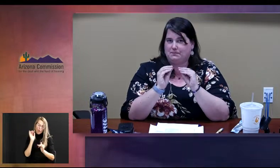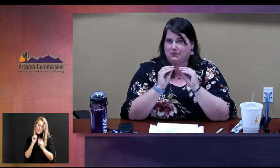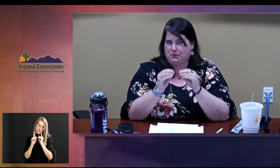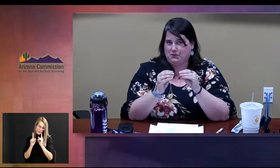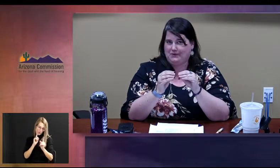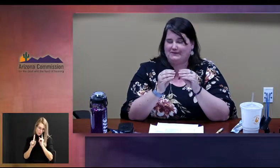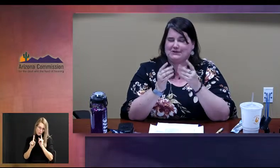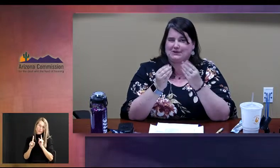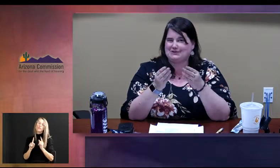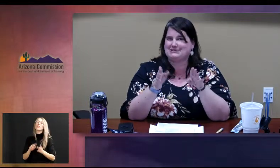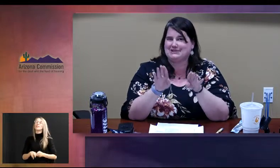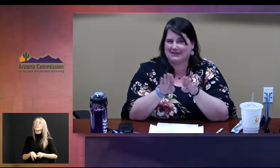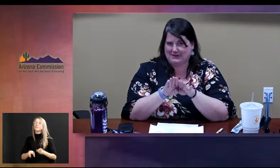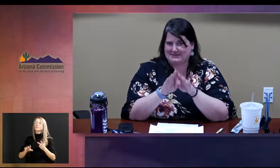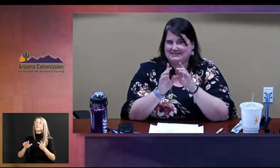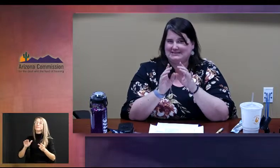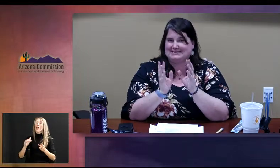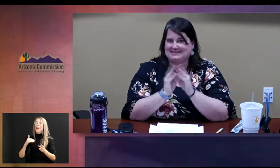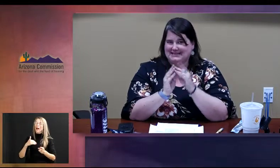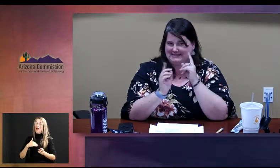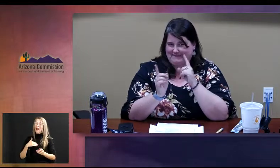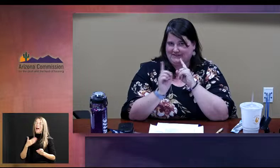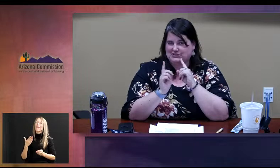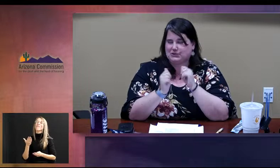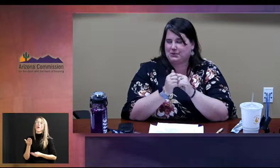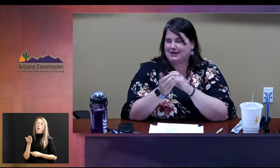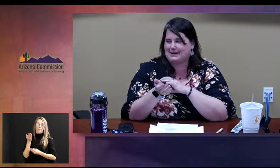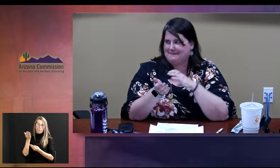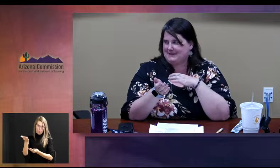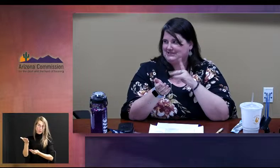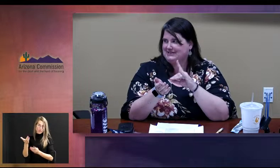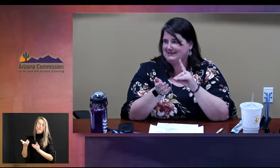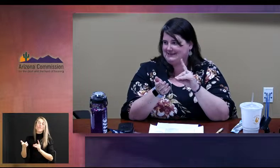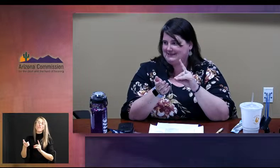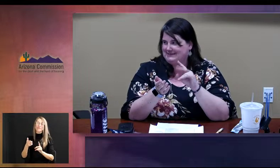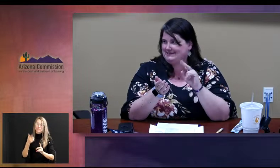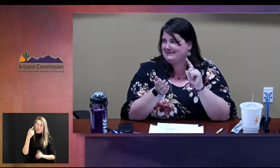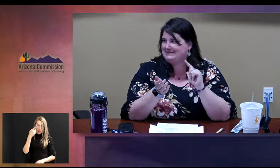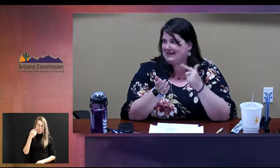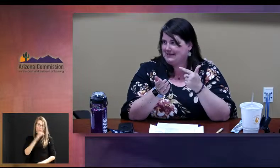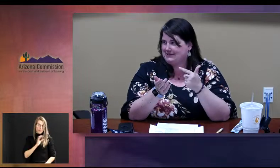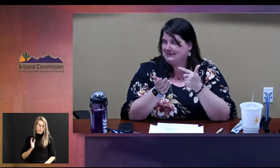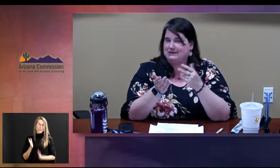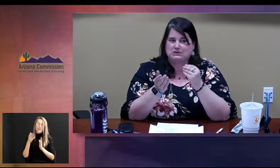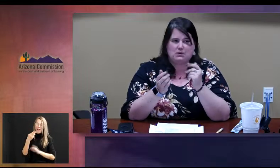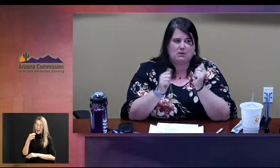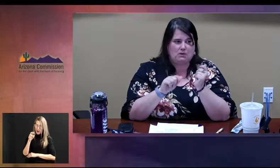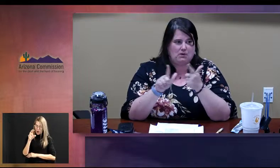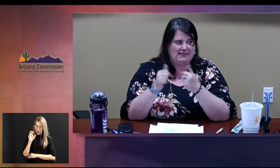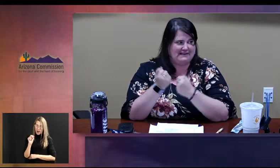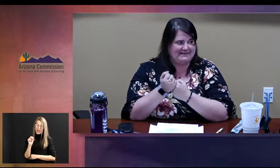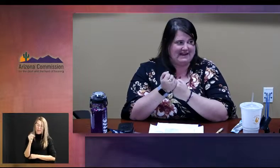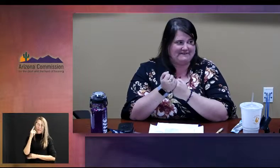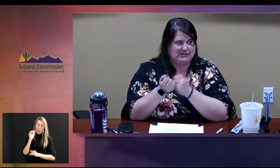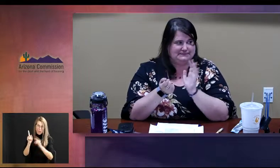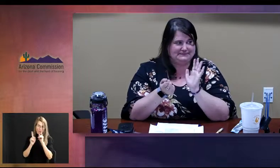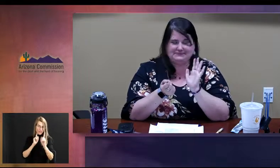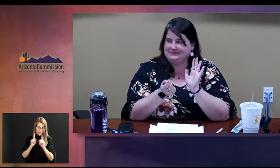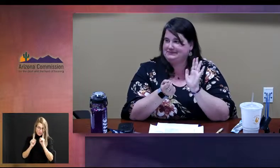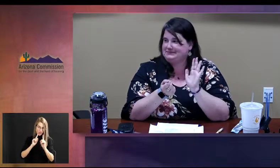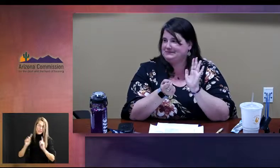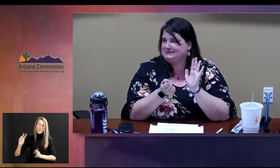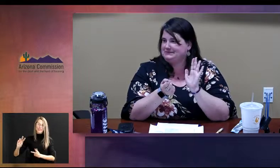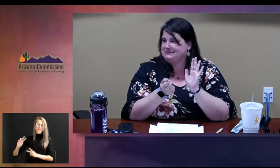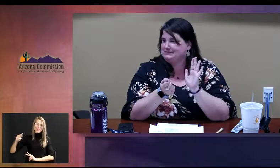We have a motion from Commissioner Herron to go into an executive session for the interviews. It's been seconded